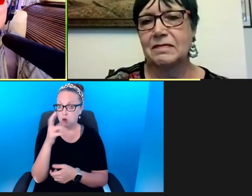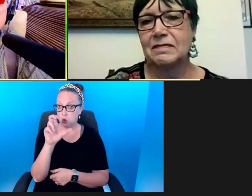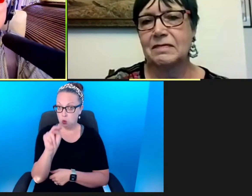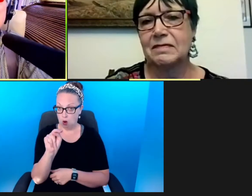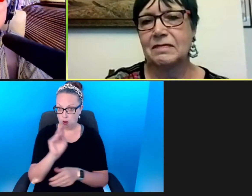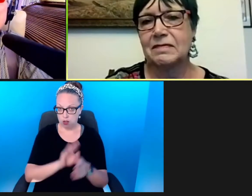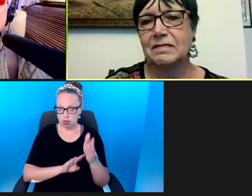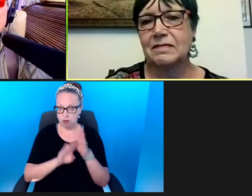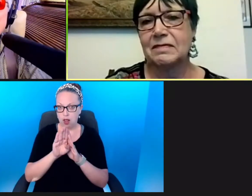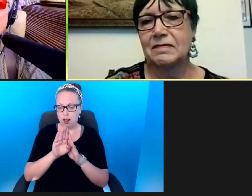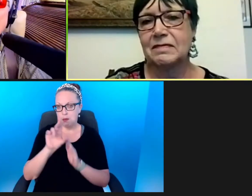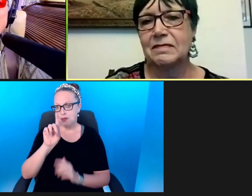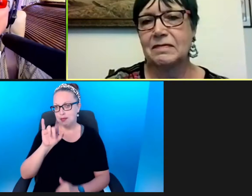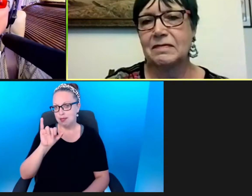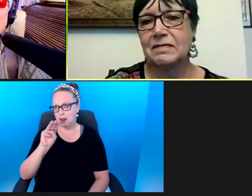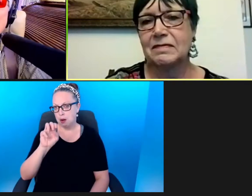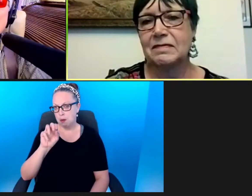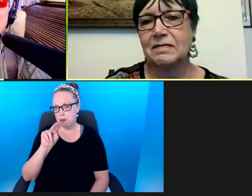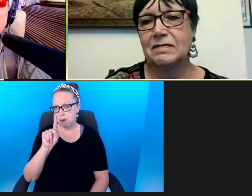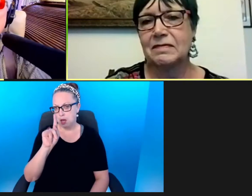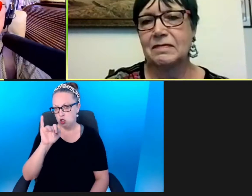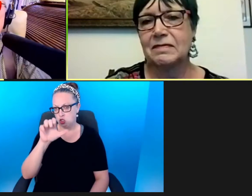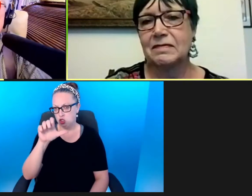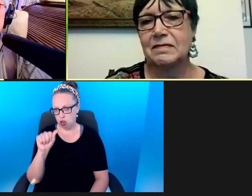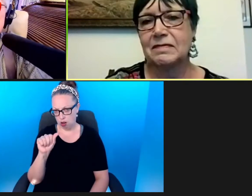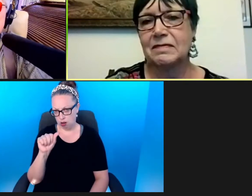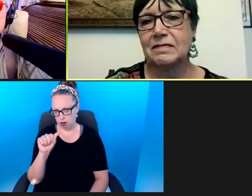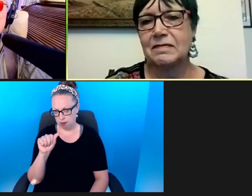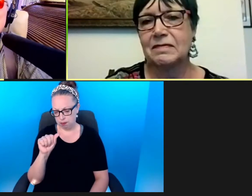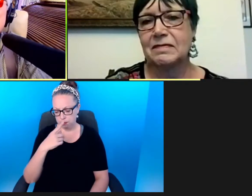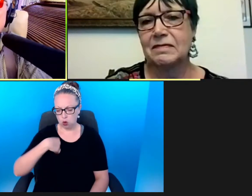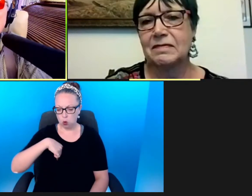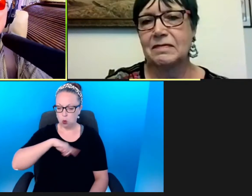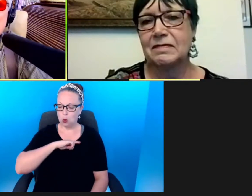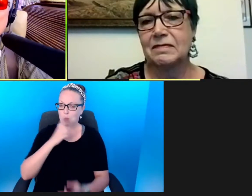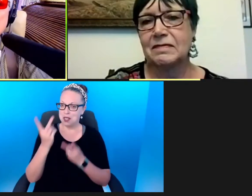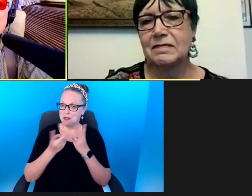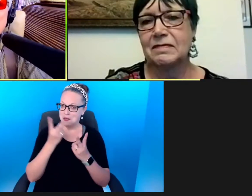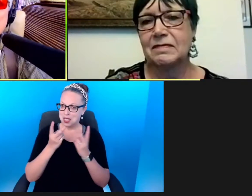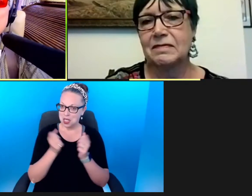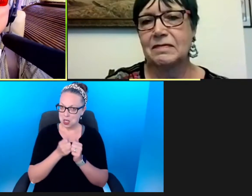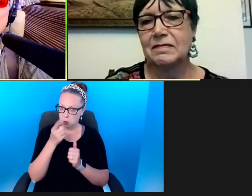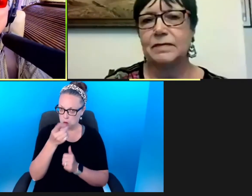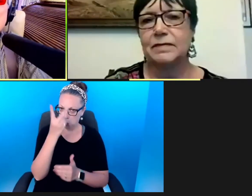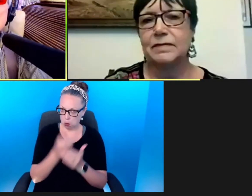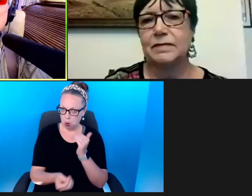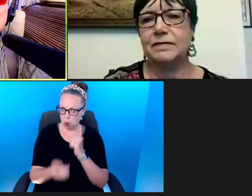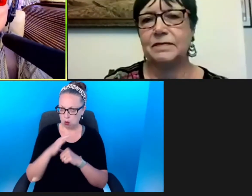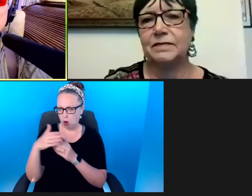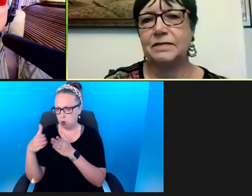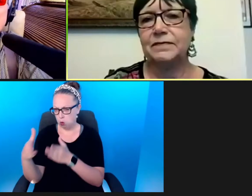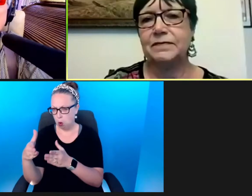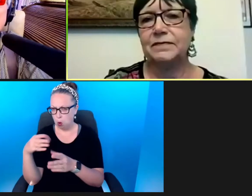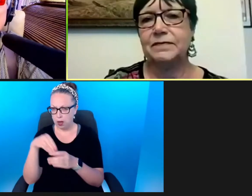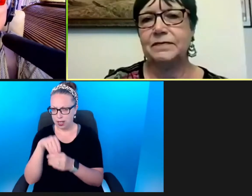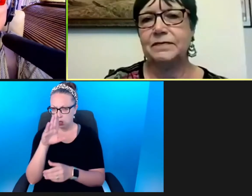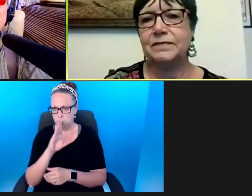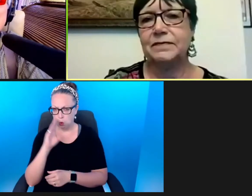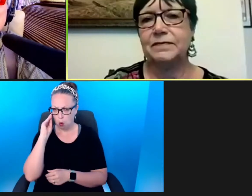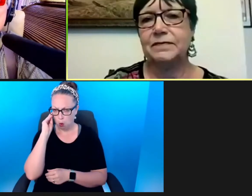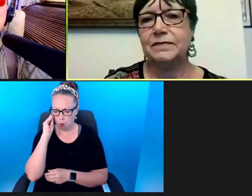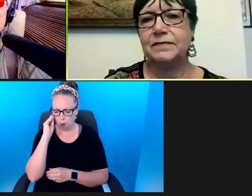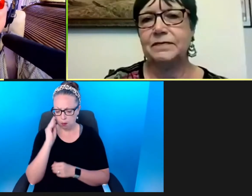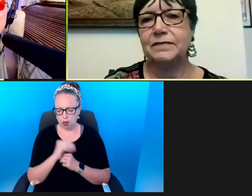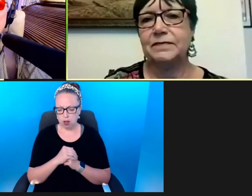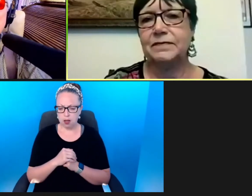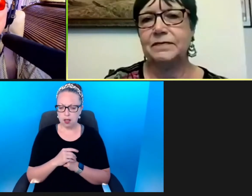developed dementia. When we visited with you both on the road and when we were in your home,